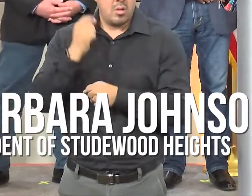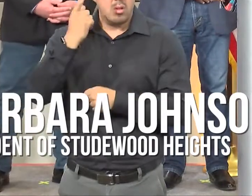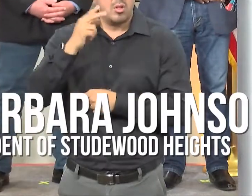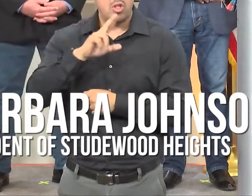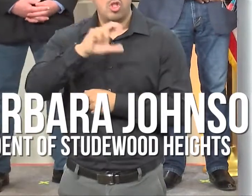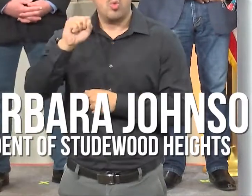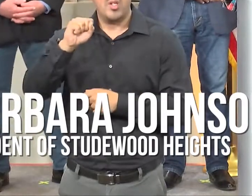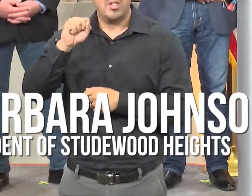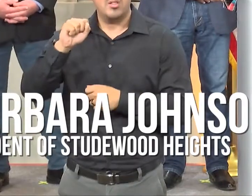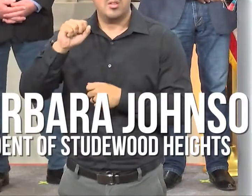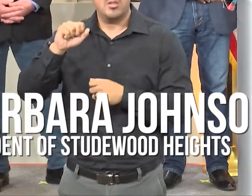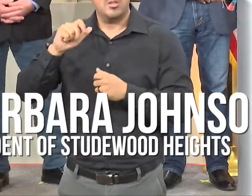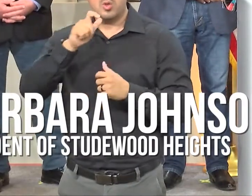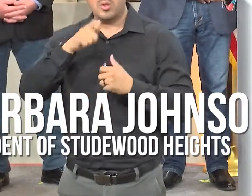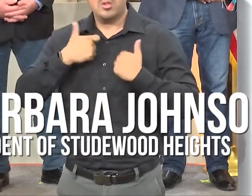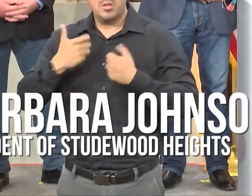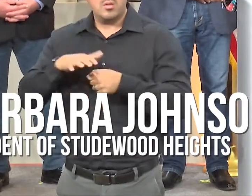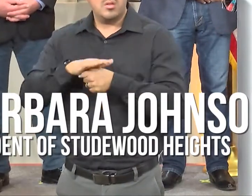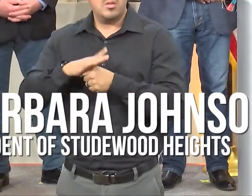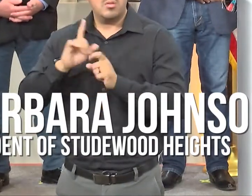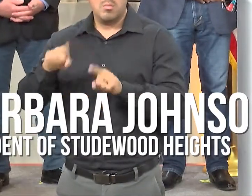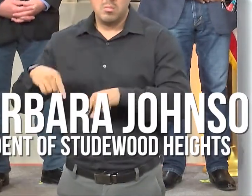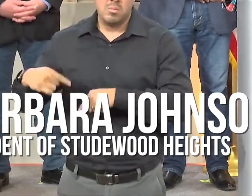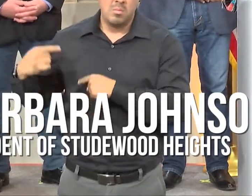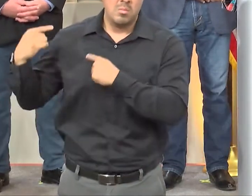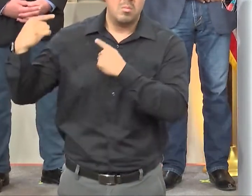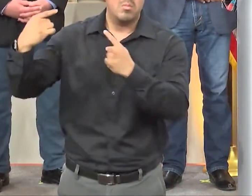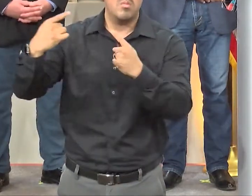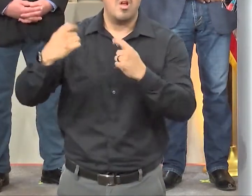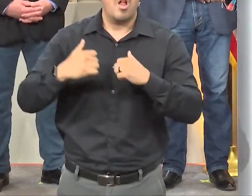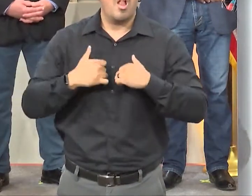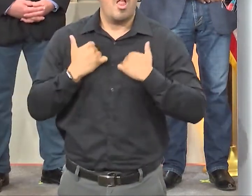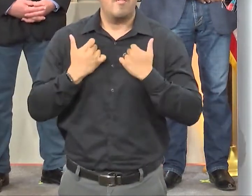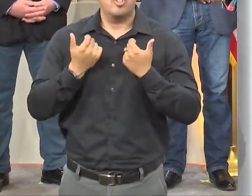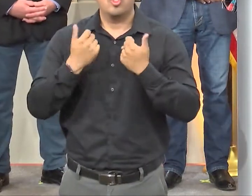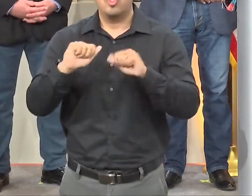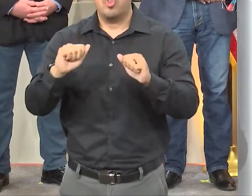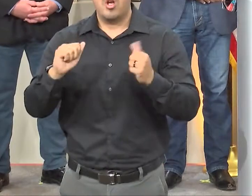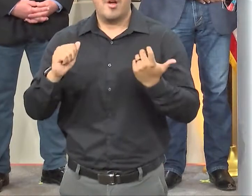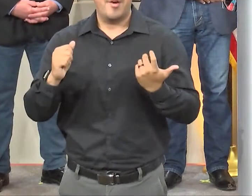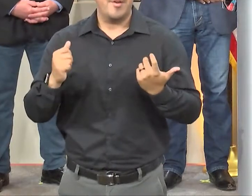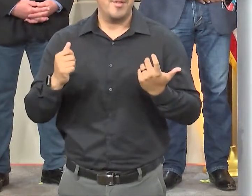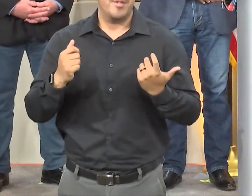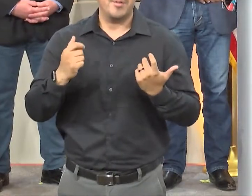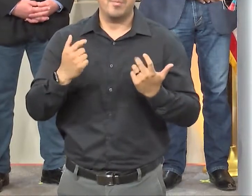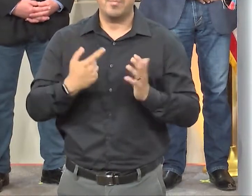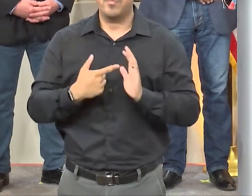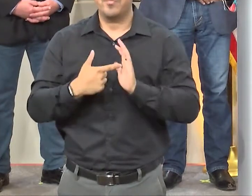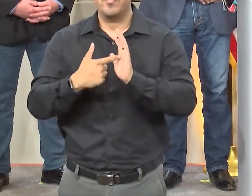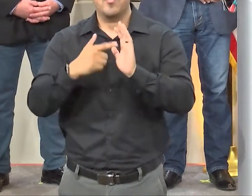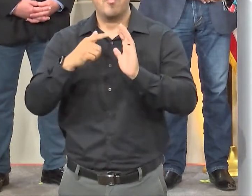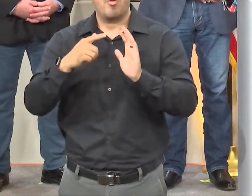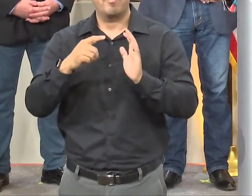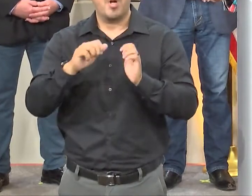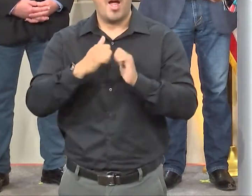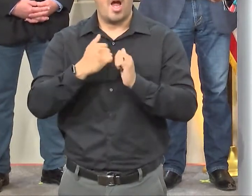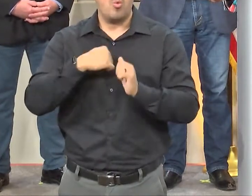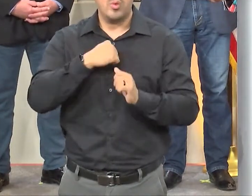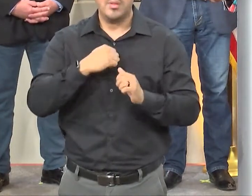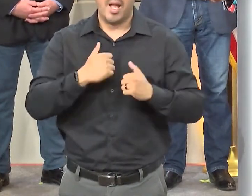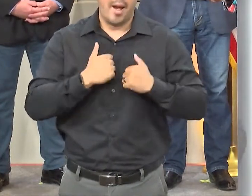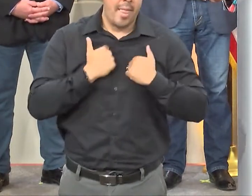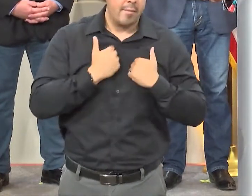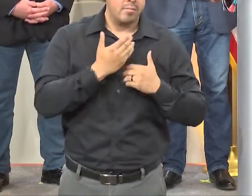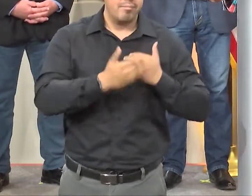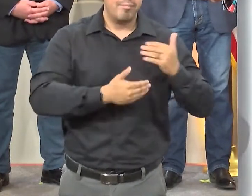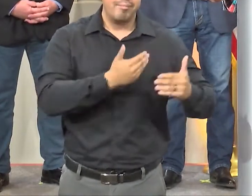like myself, throughout life have always tried to up our grade of living and our homes